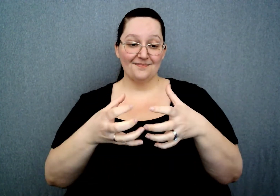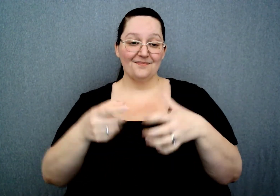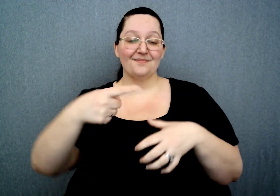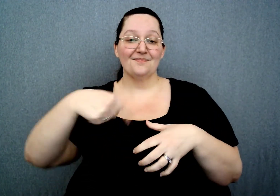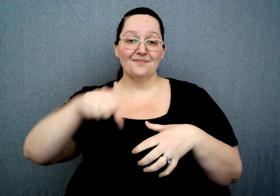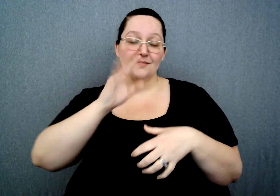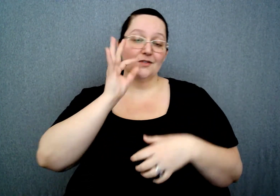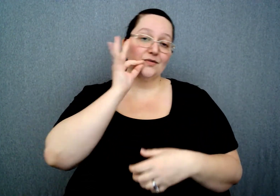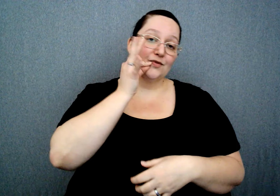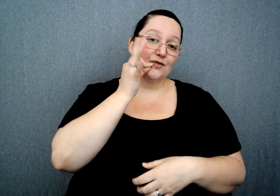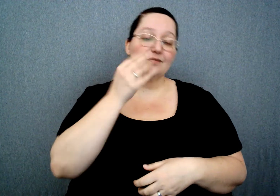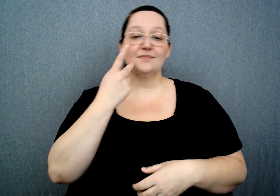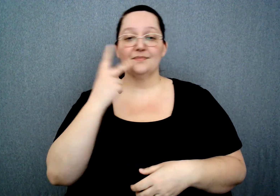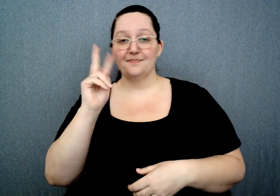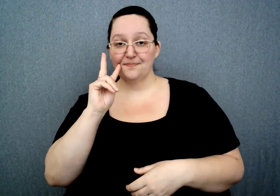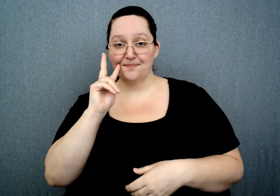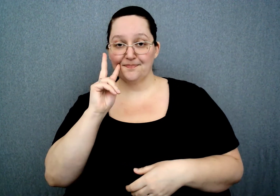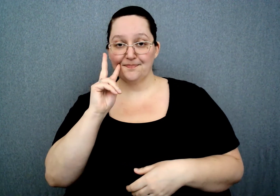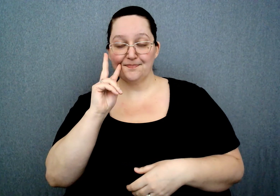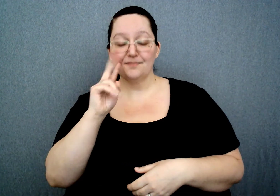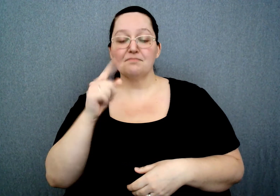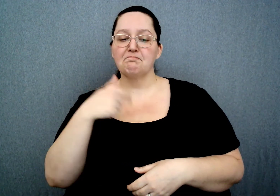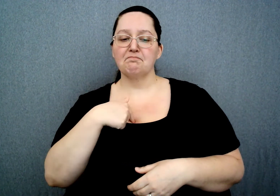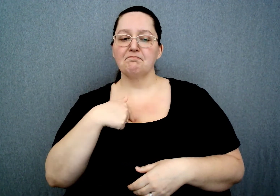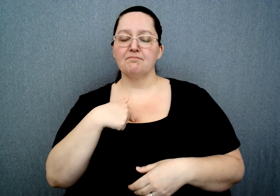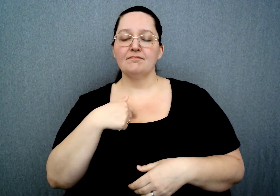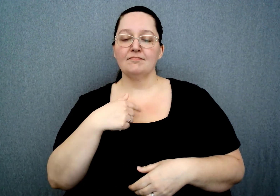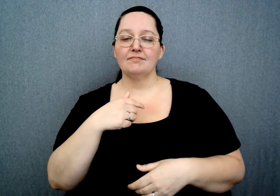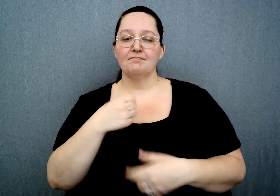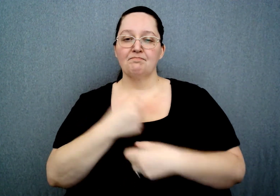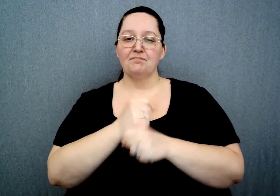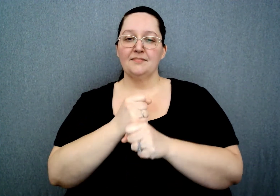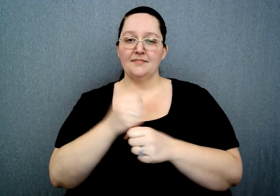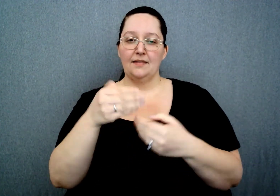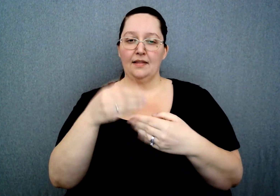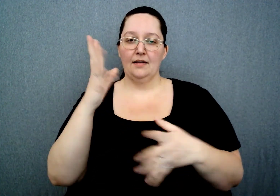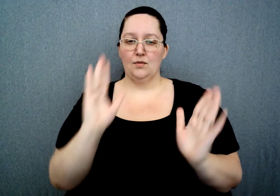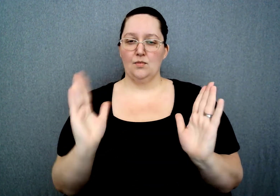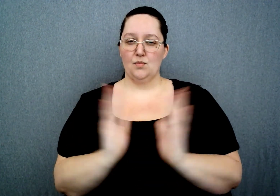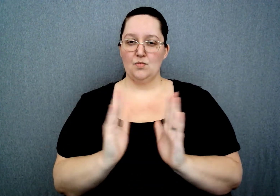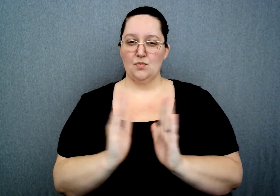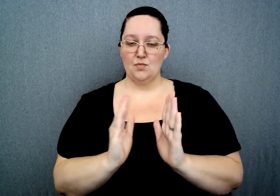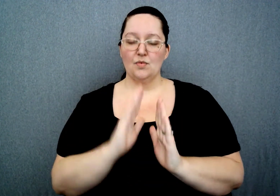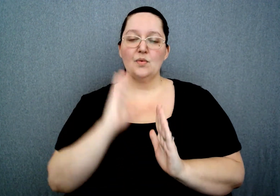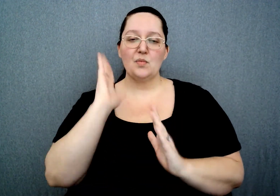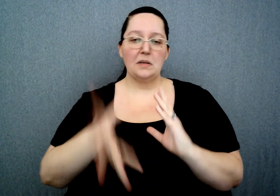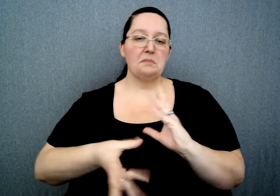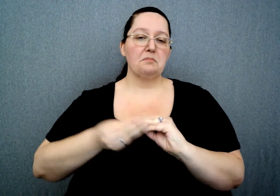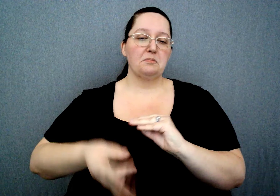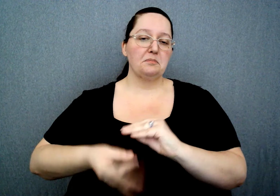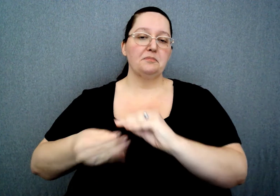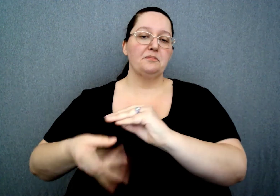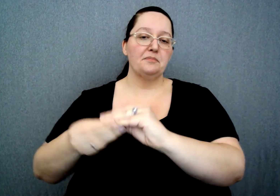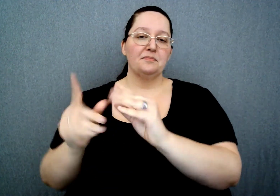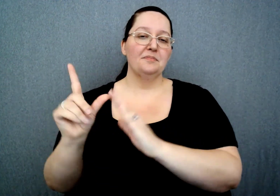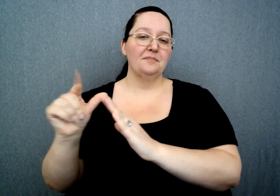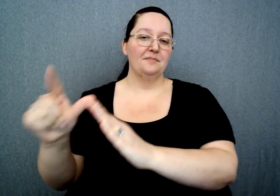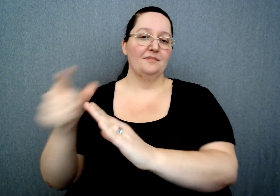Our last category for our vocab is fruits and vegetables. I tried to make this list a little shorter. We